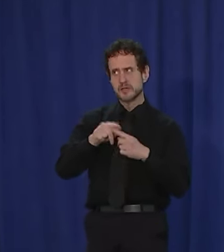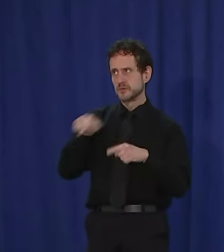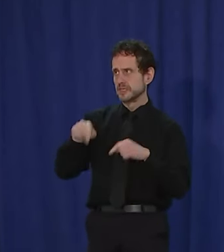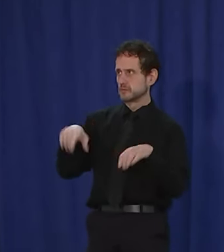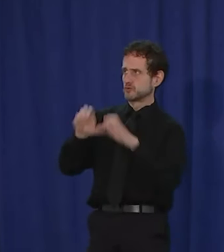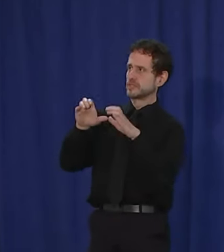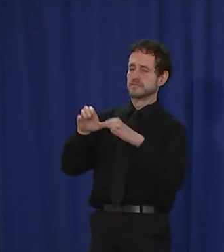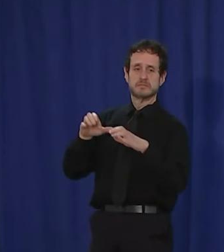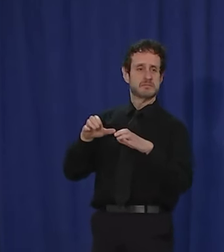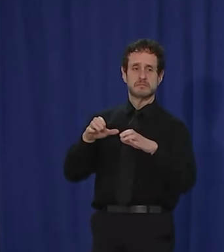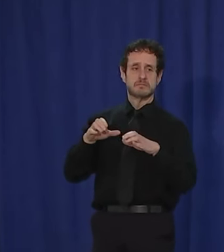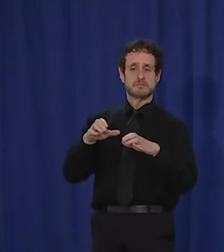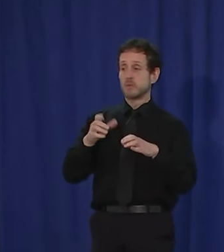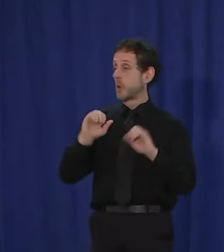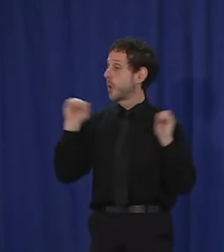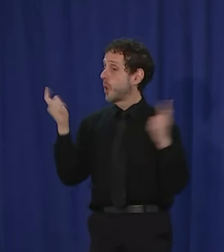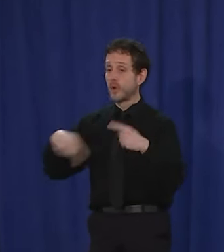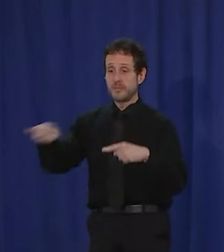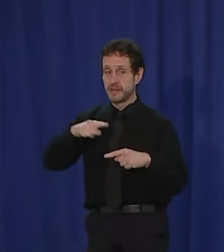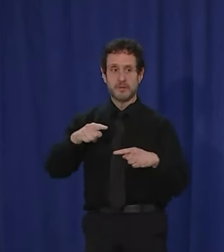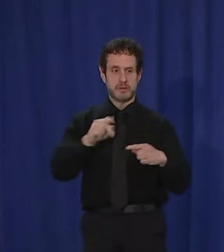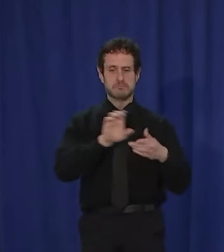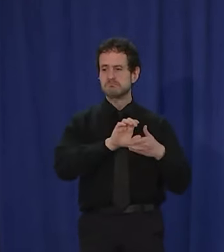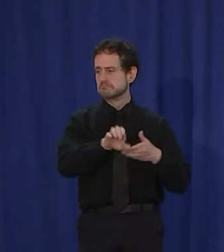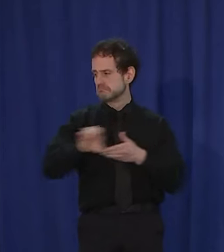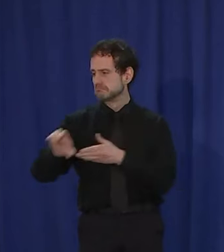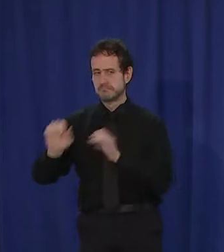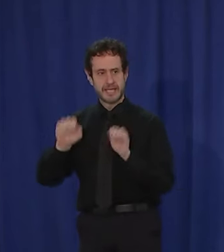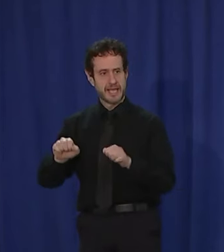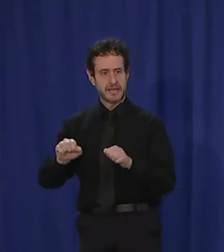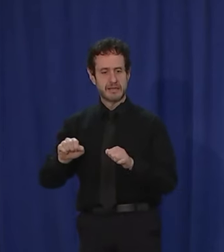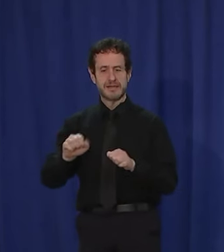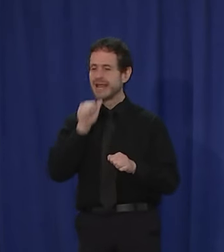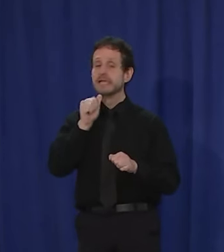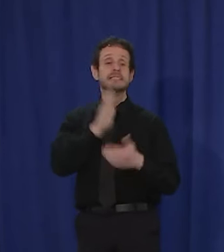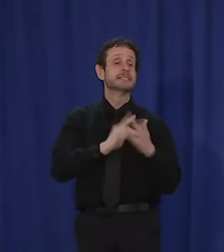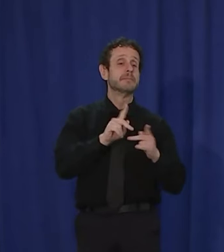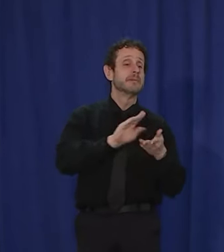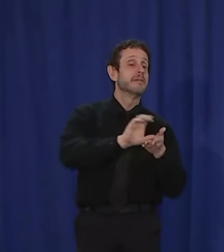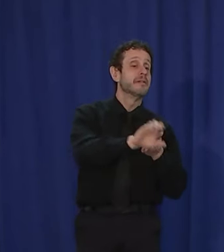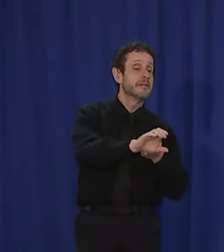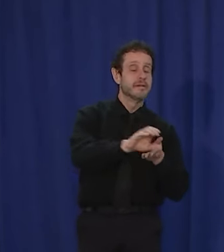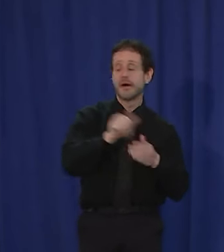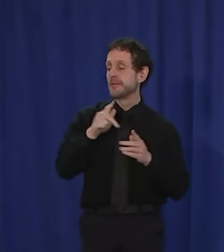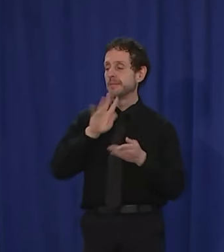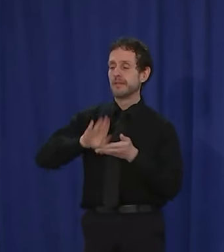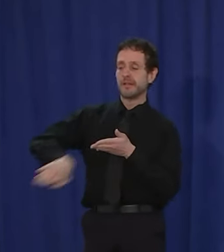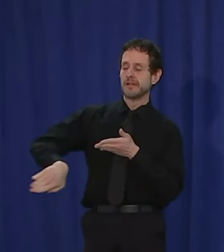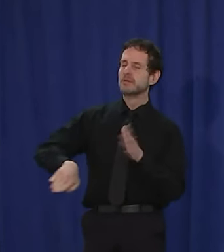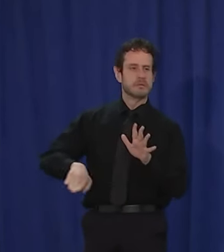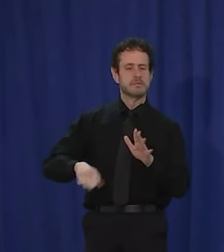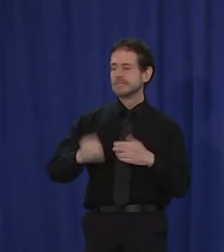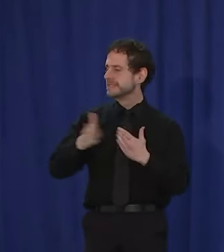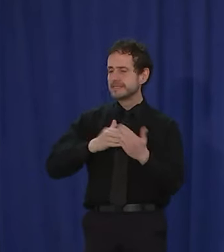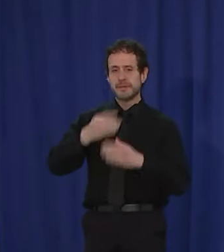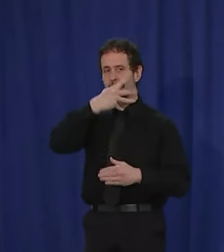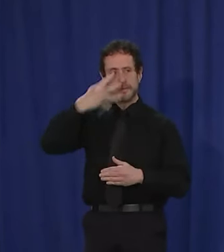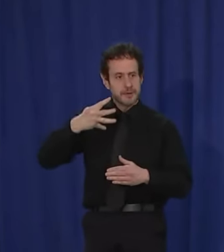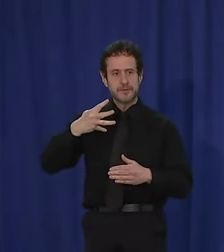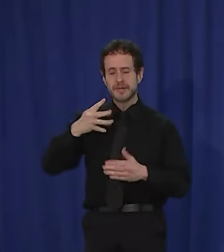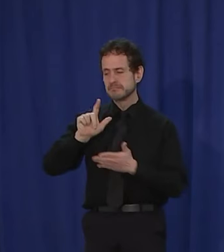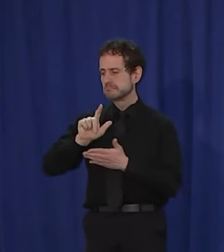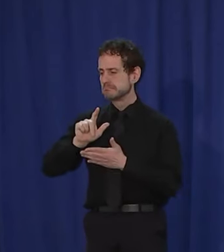open to everyone. We are not discriminating on the basis of citizenship status. And it's really important, I think, for people to know